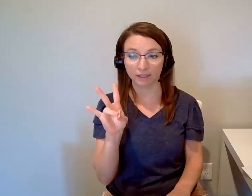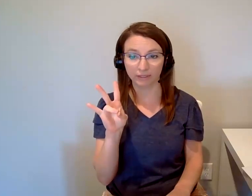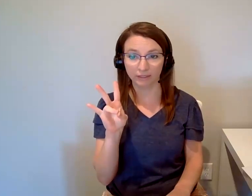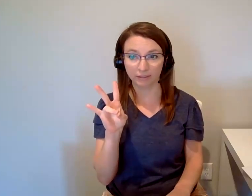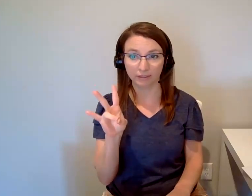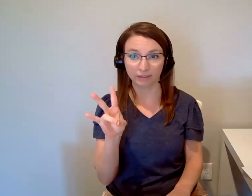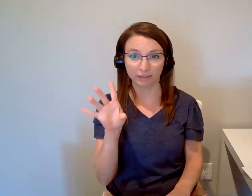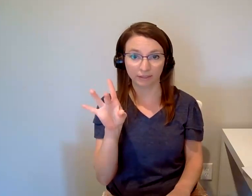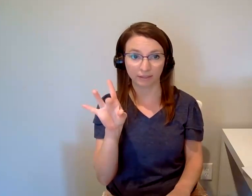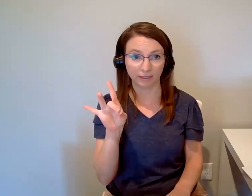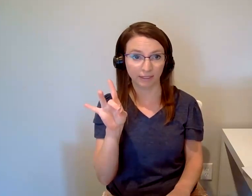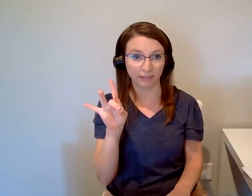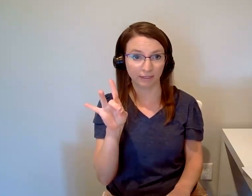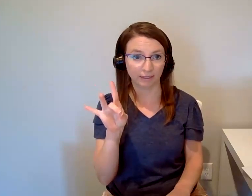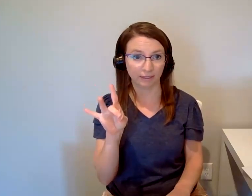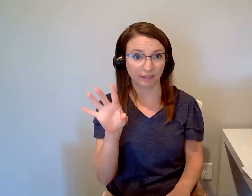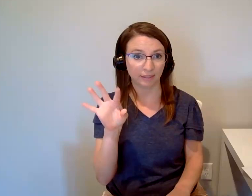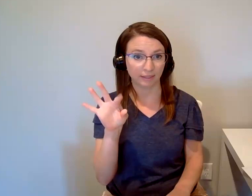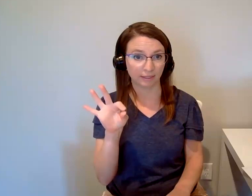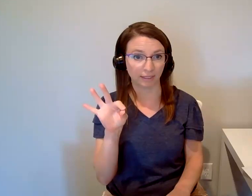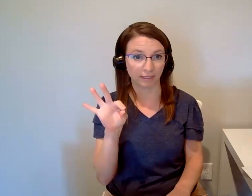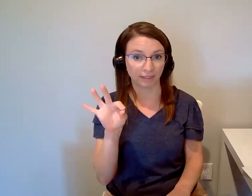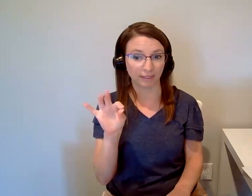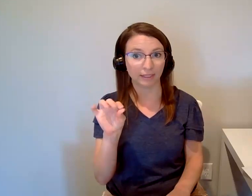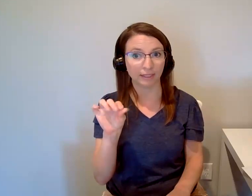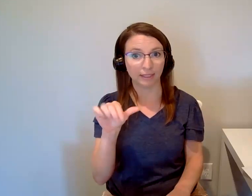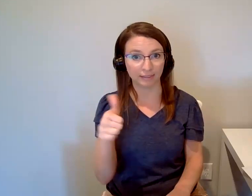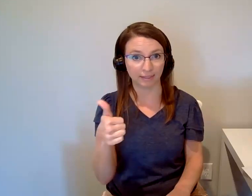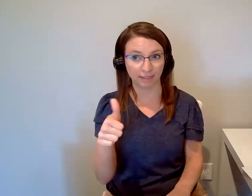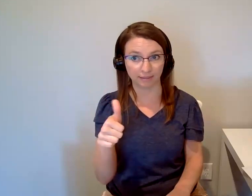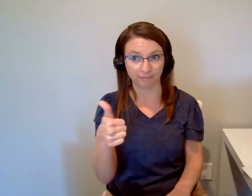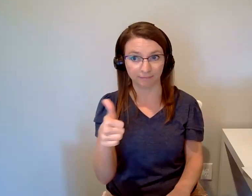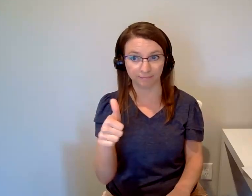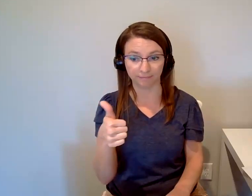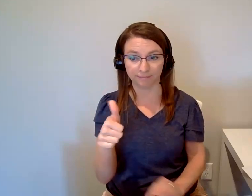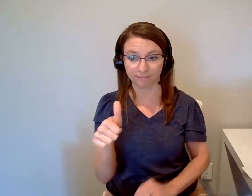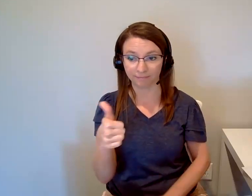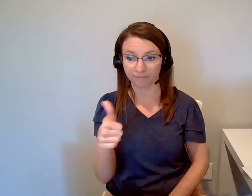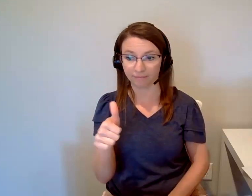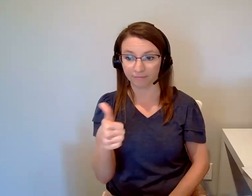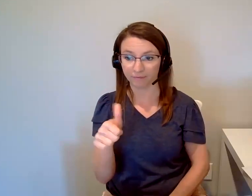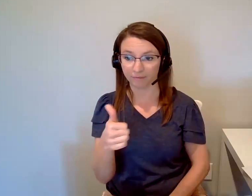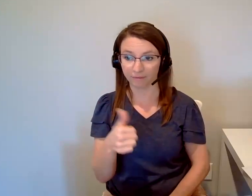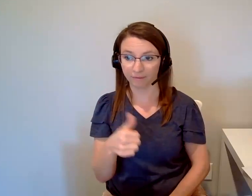7, 8, 9, and 10. All